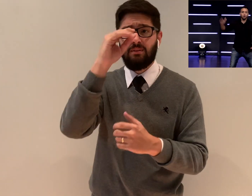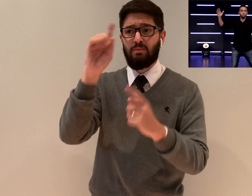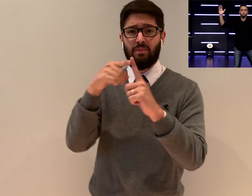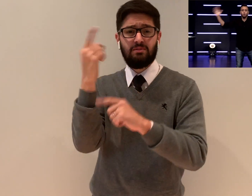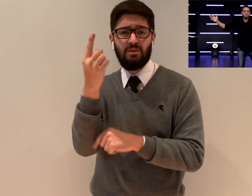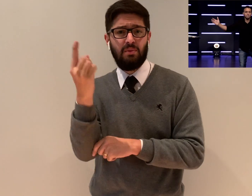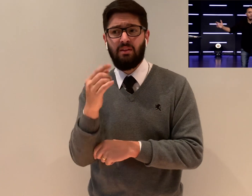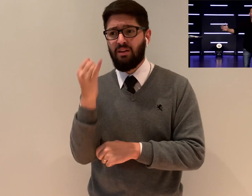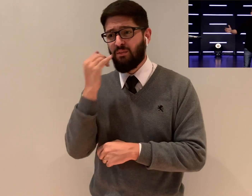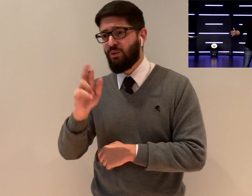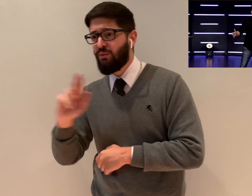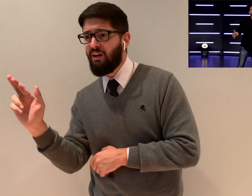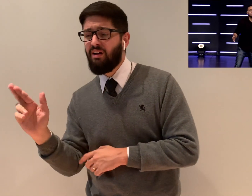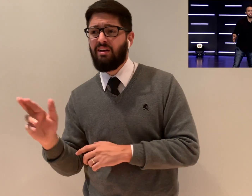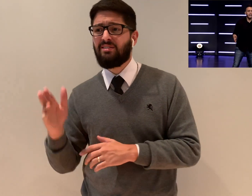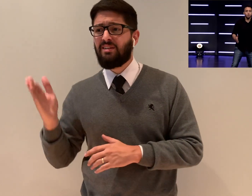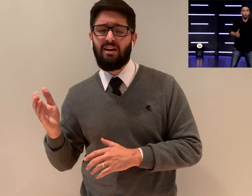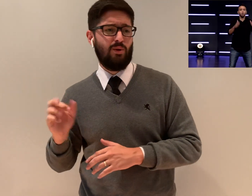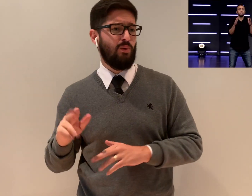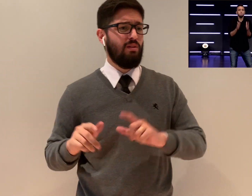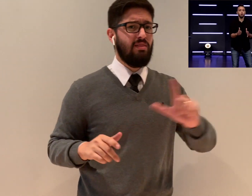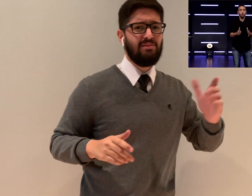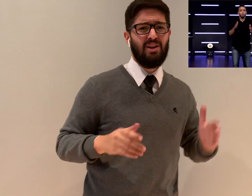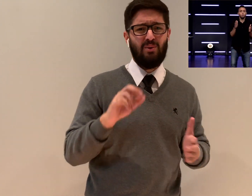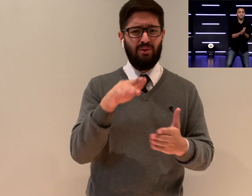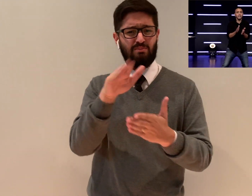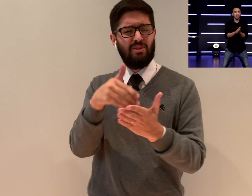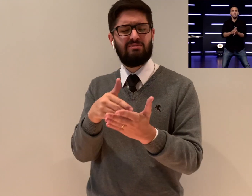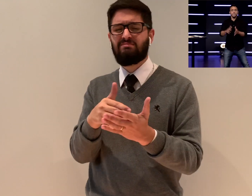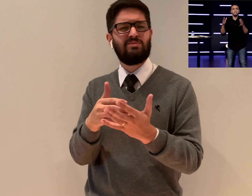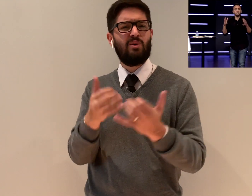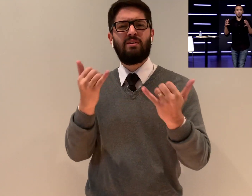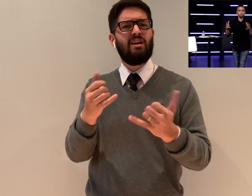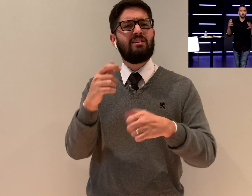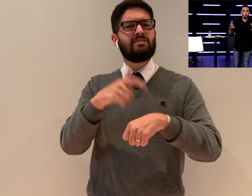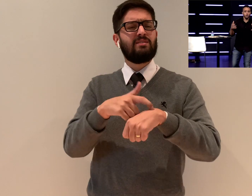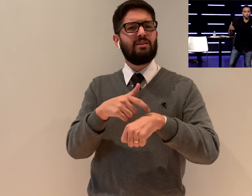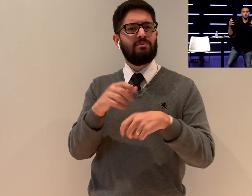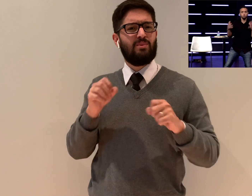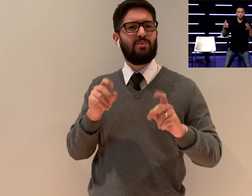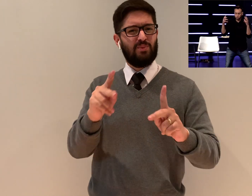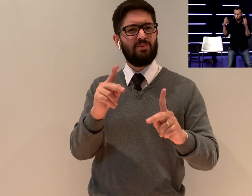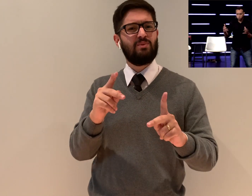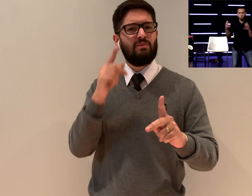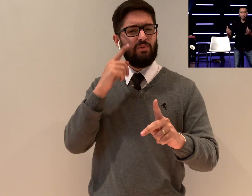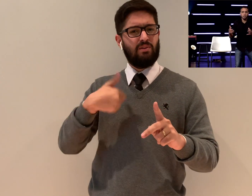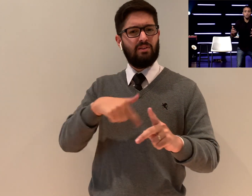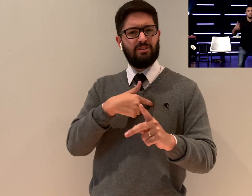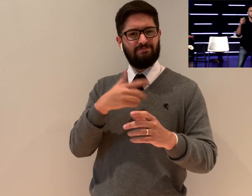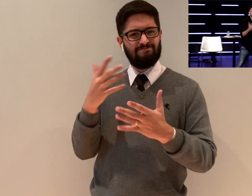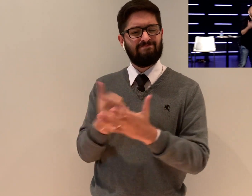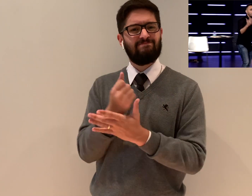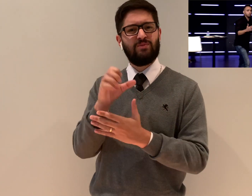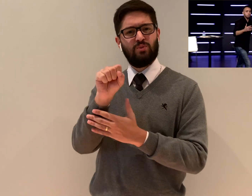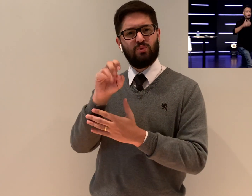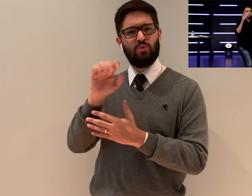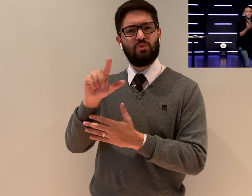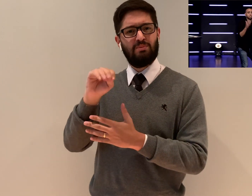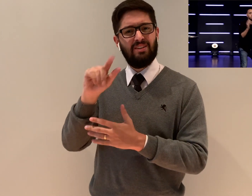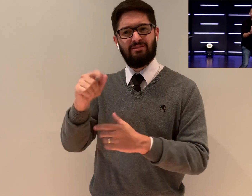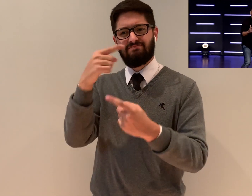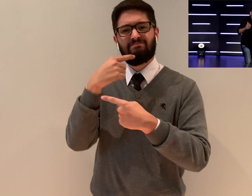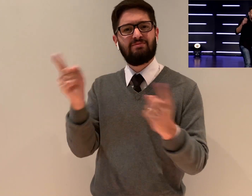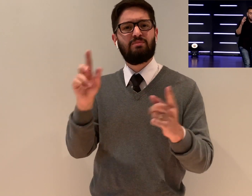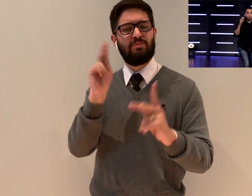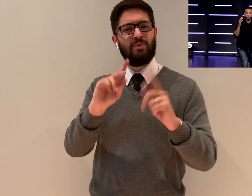you are on the right side or the left side or the middle. Right now, it is the opportunity for us to use the social media to tell others about